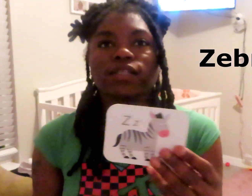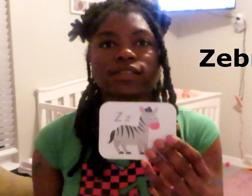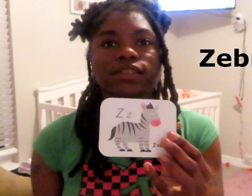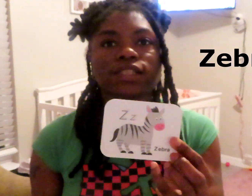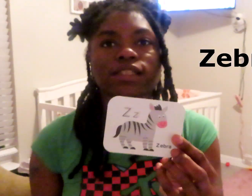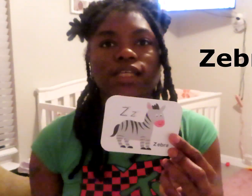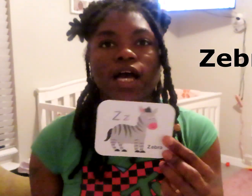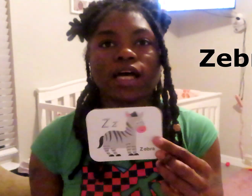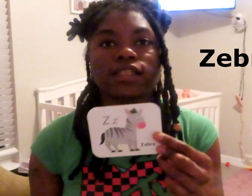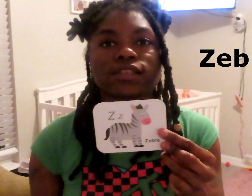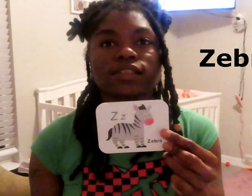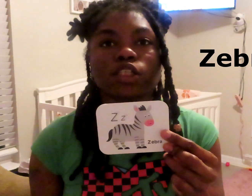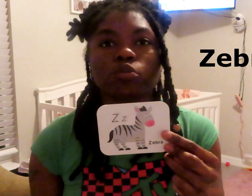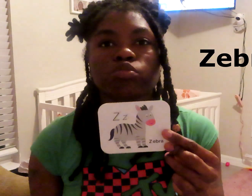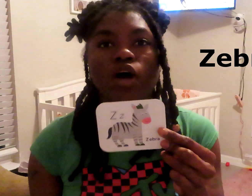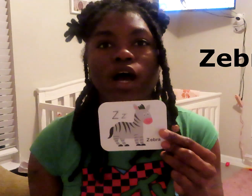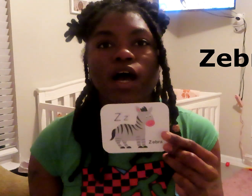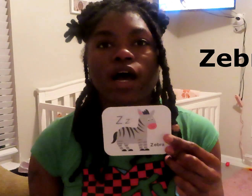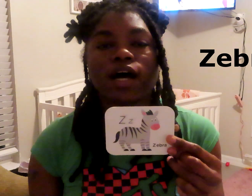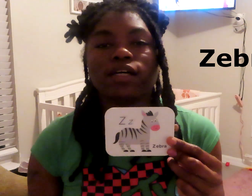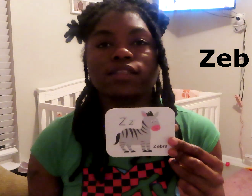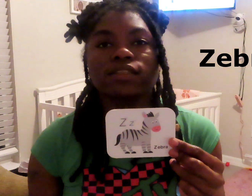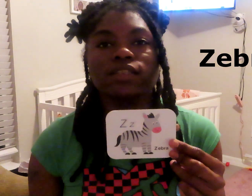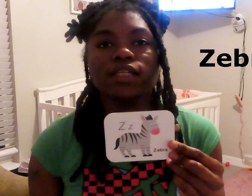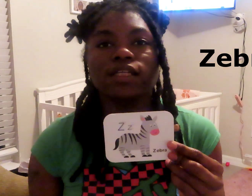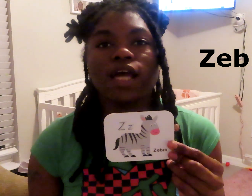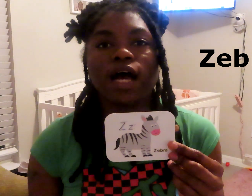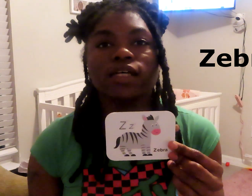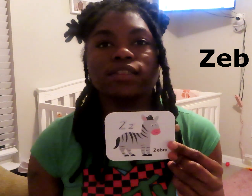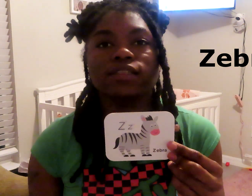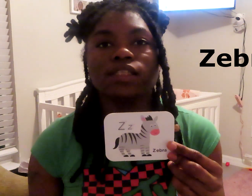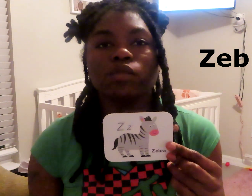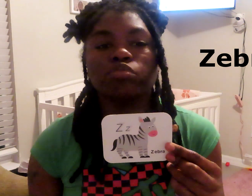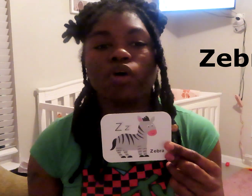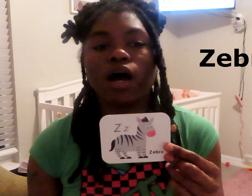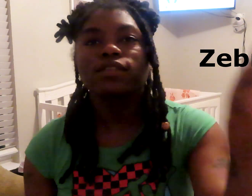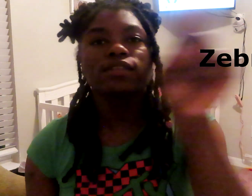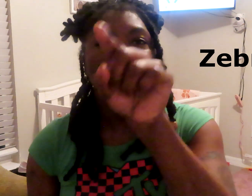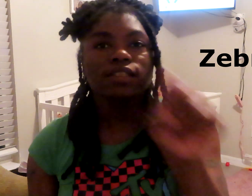Z. Zebra. Z. Zebra.